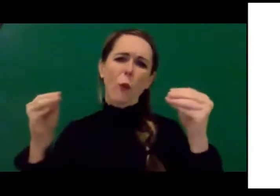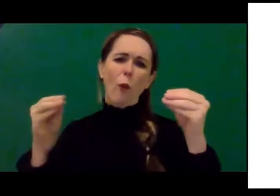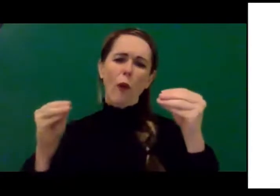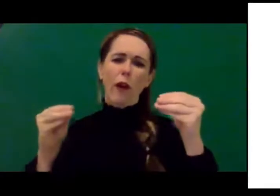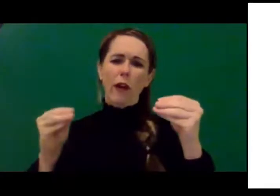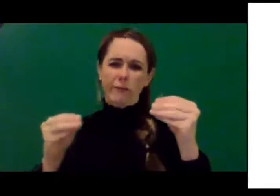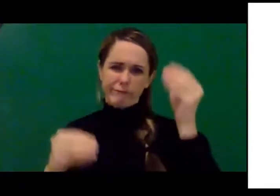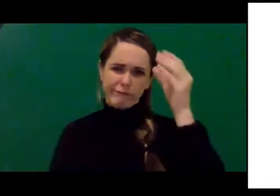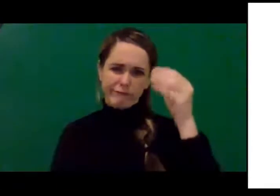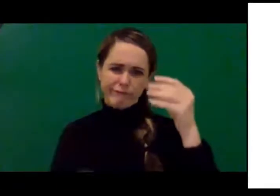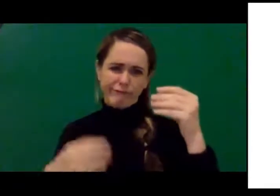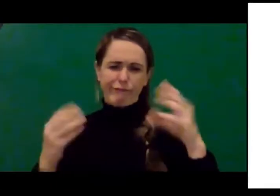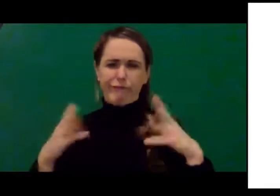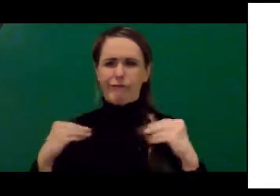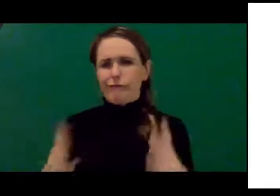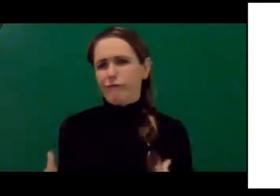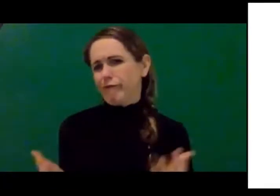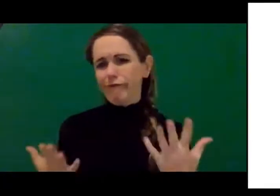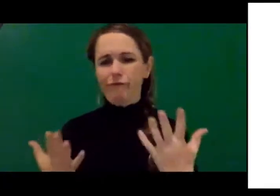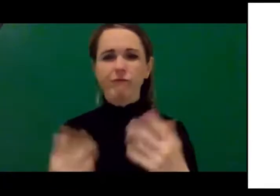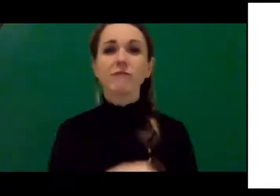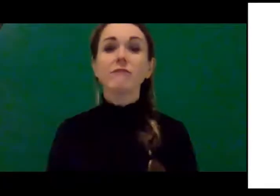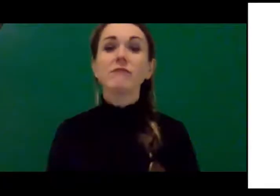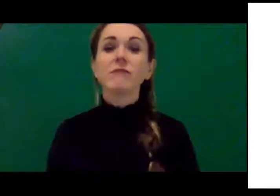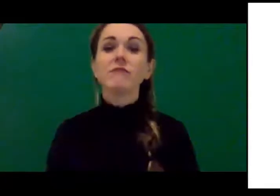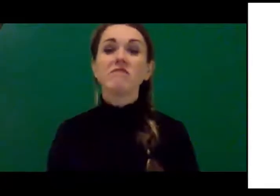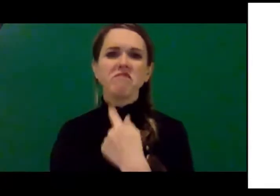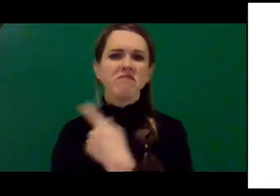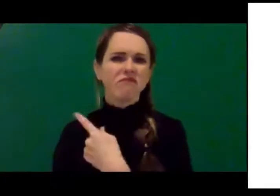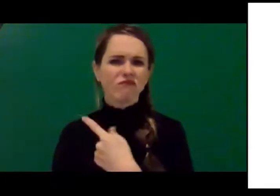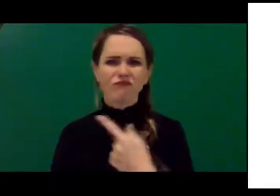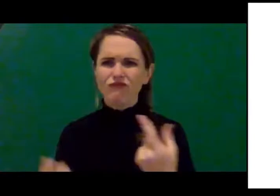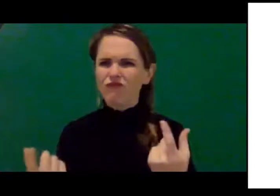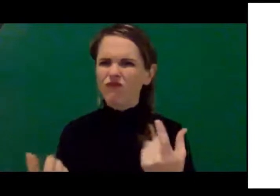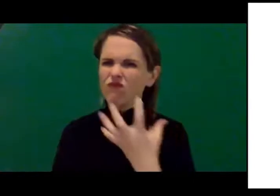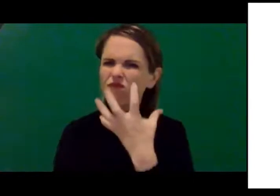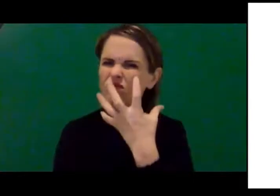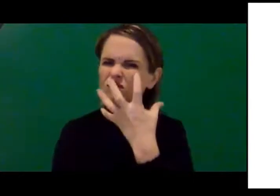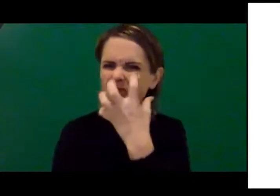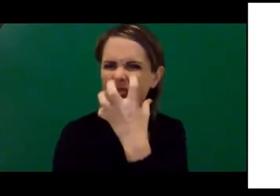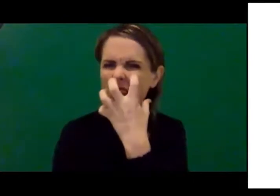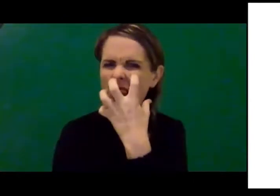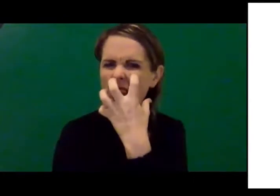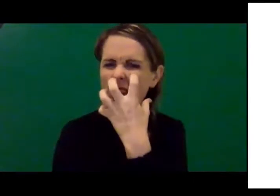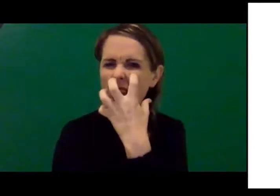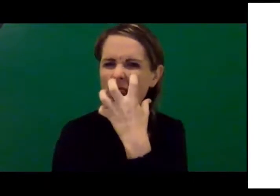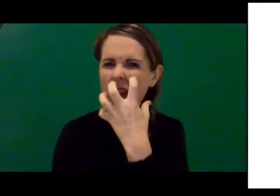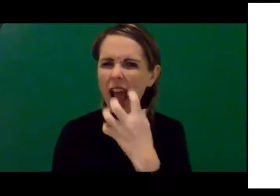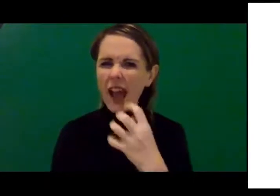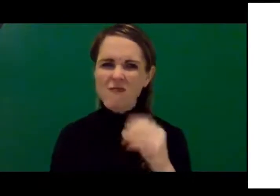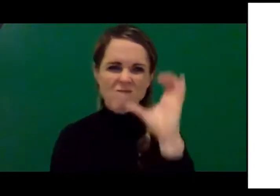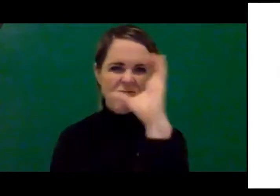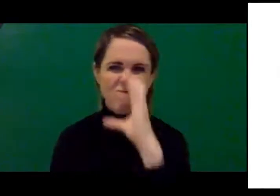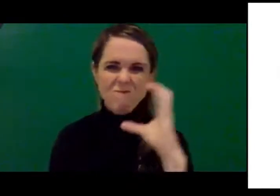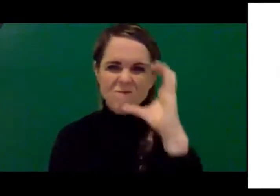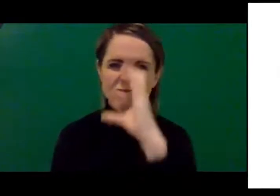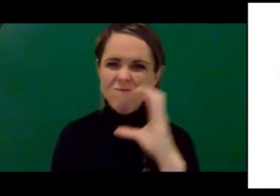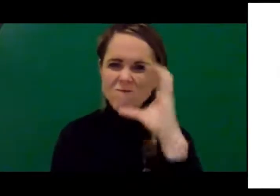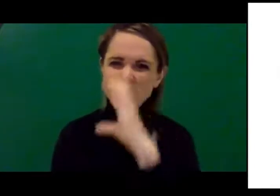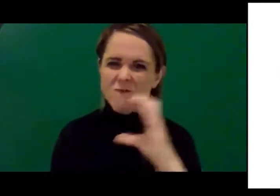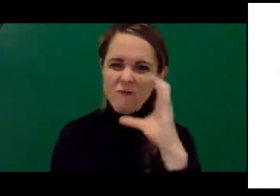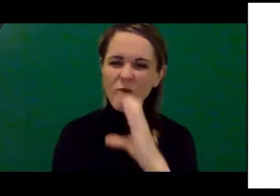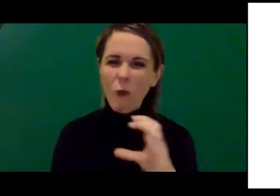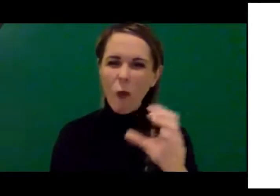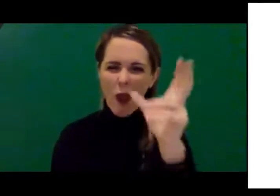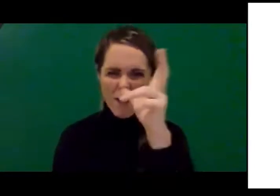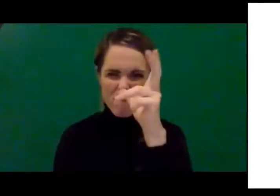Maybe he's the salesman. He's mad. He's looking and looking for a bug. He really